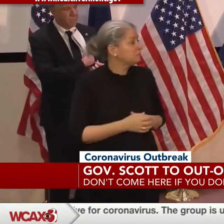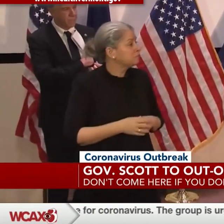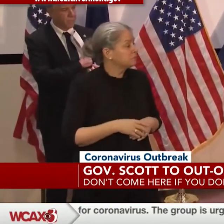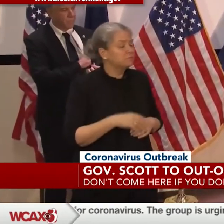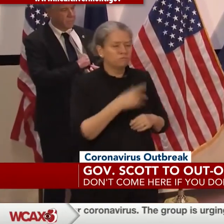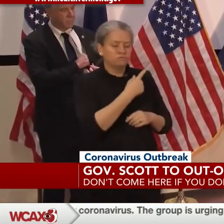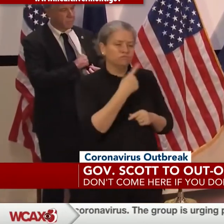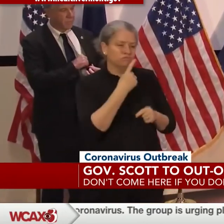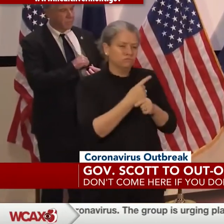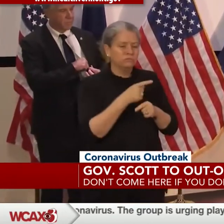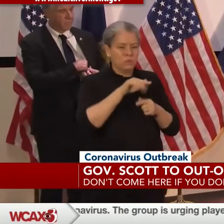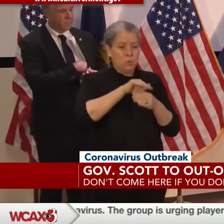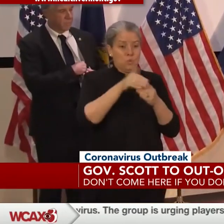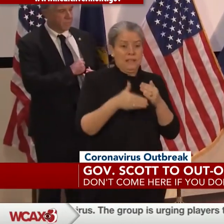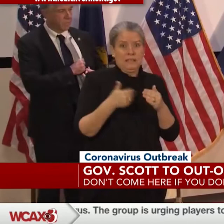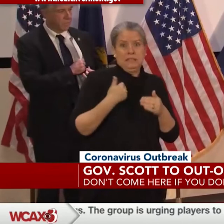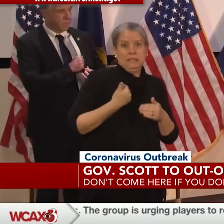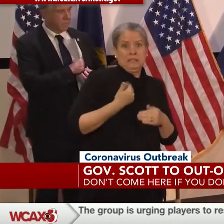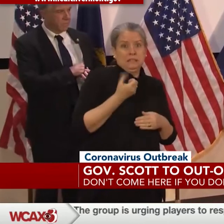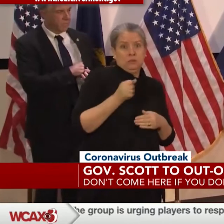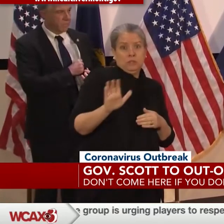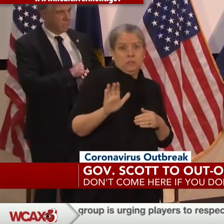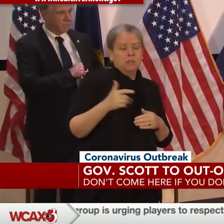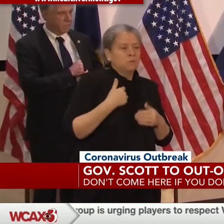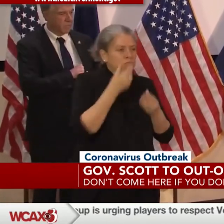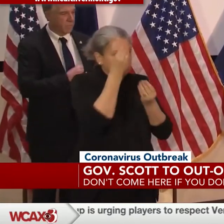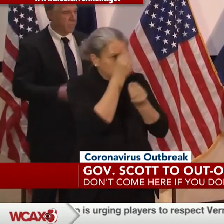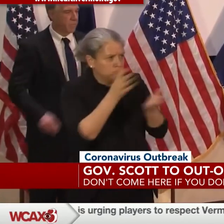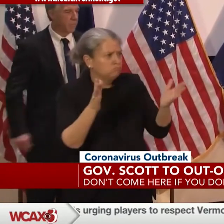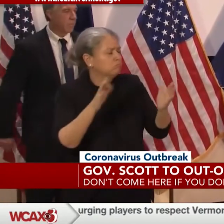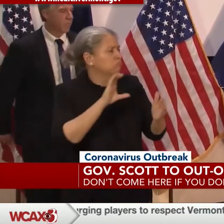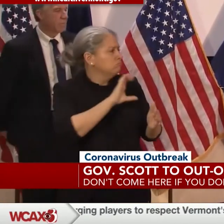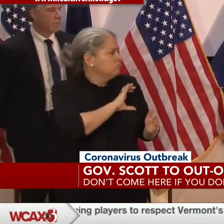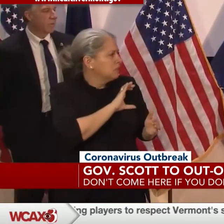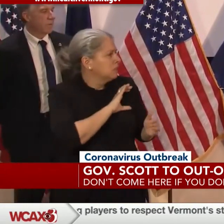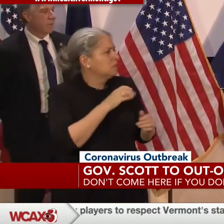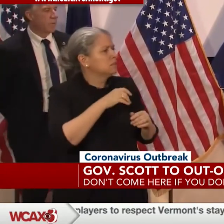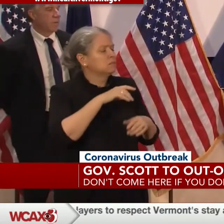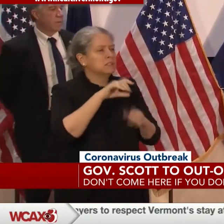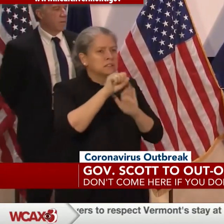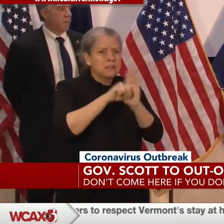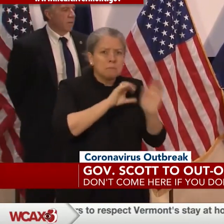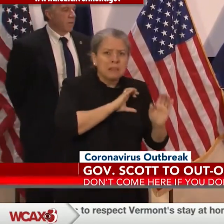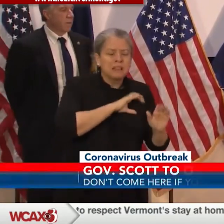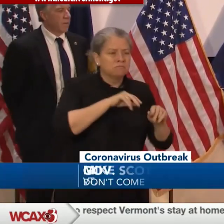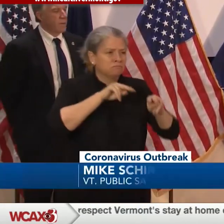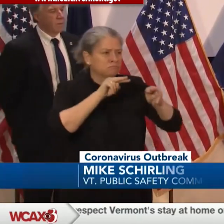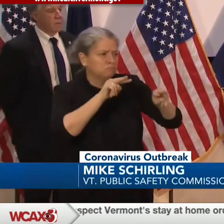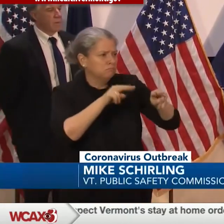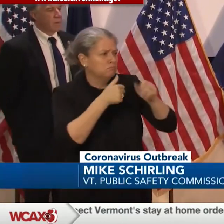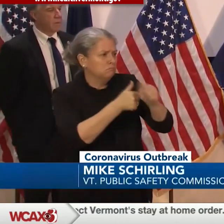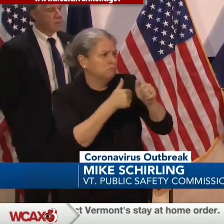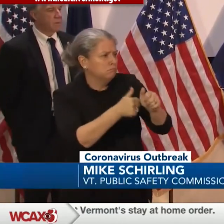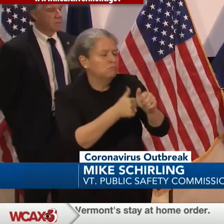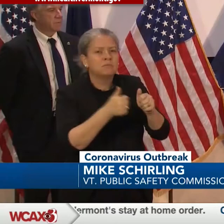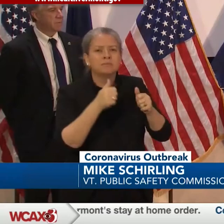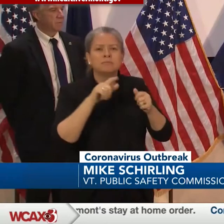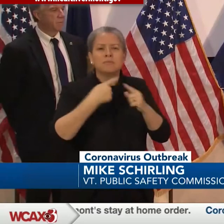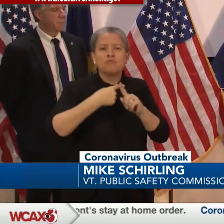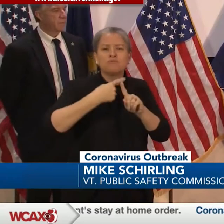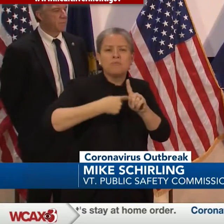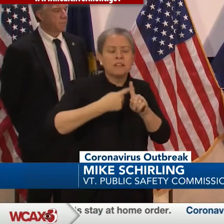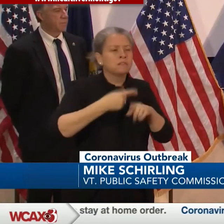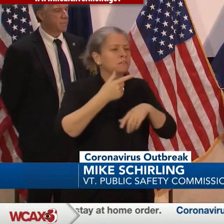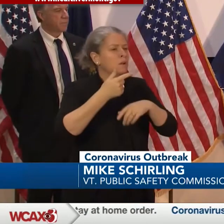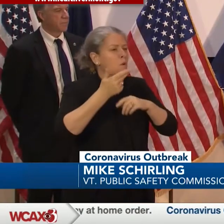weekend, we directed law enforcement in Vermont to monitor compliance, in particular with lodging properties here